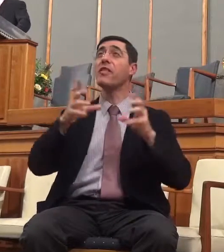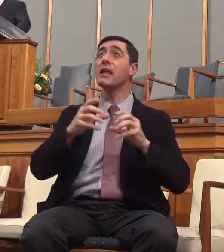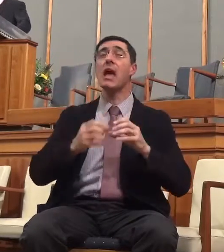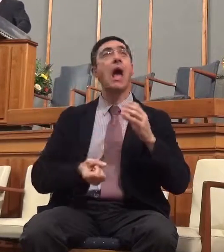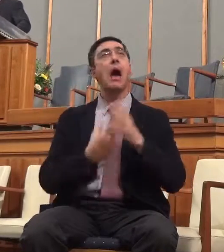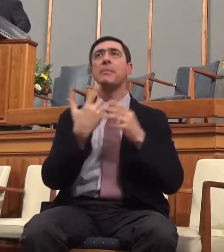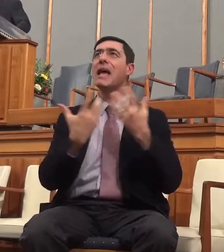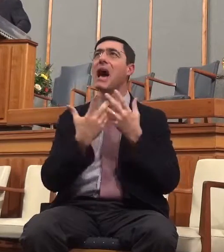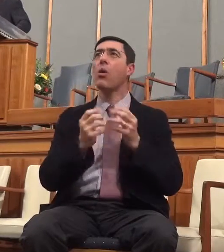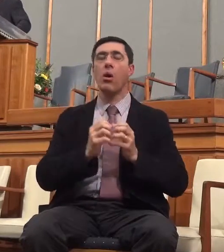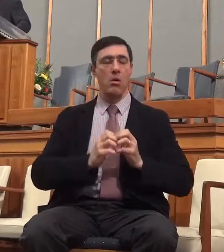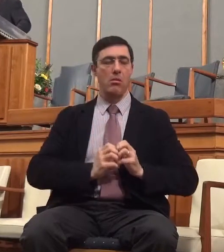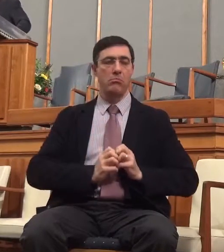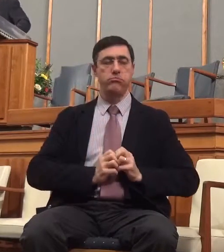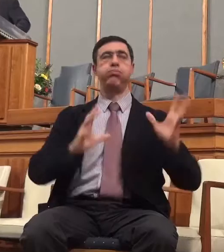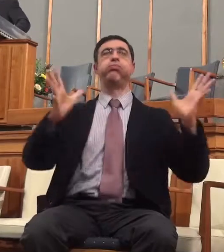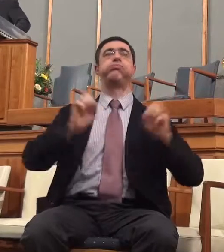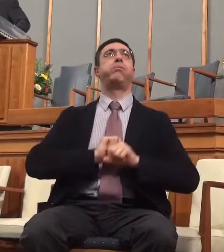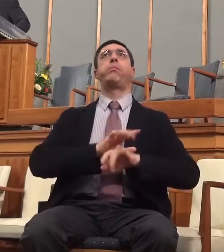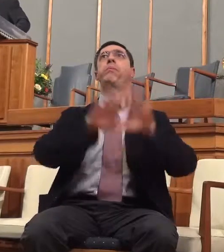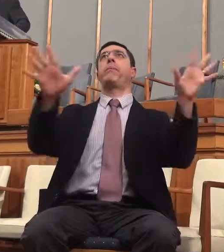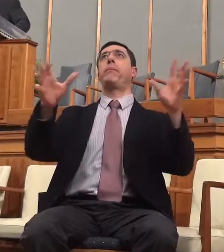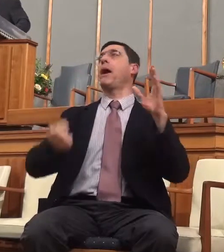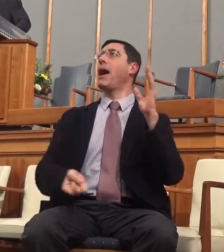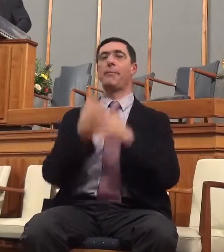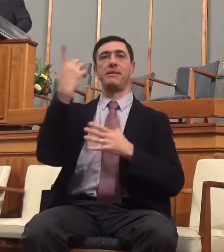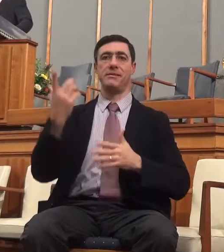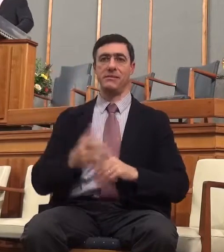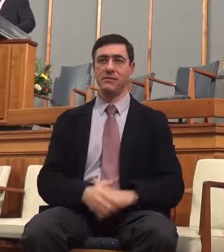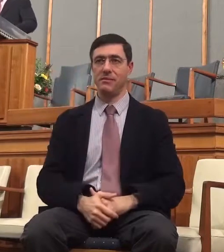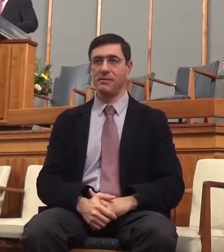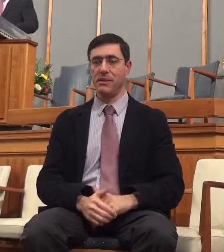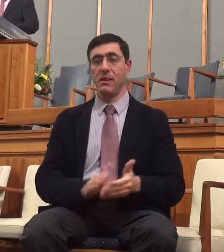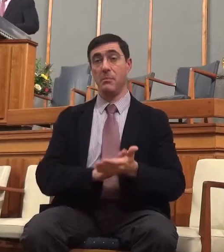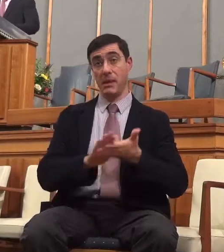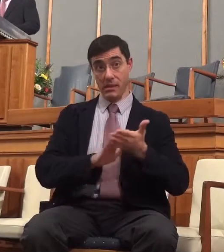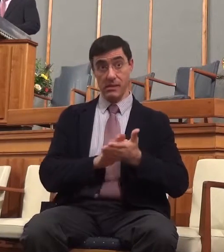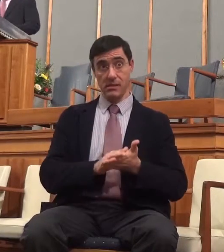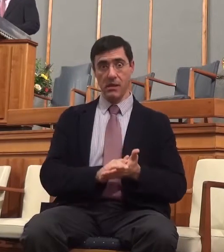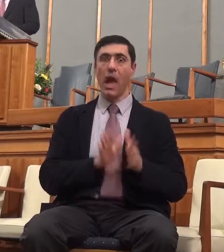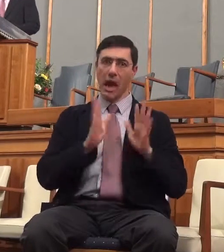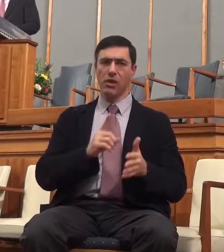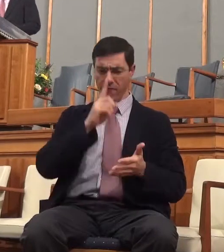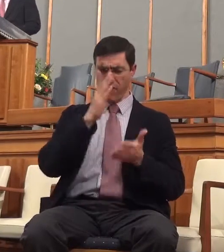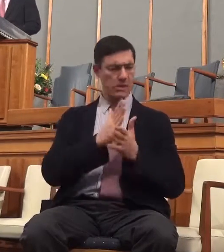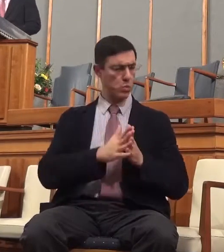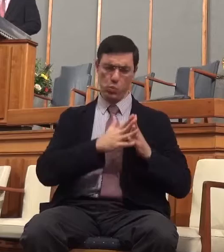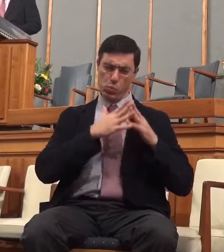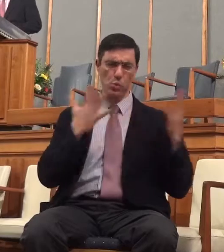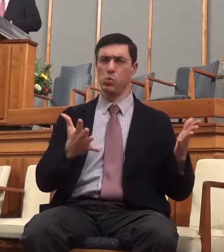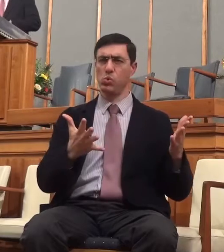by chaotic and immense things happening in the universe, as the result of